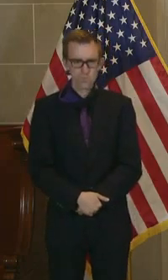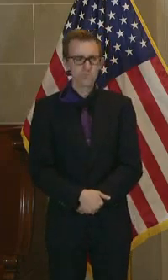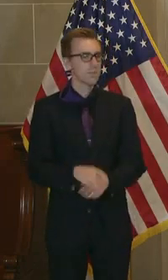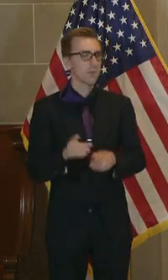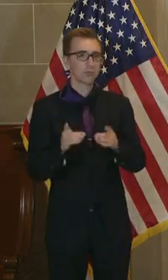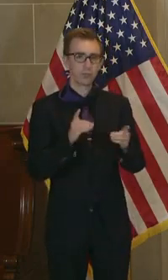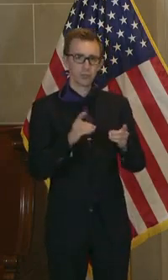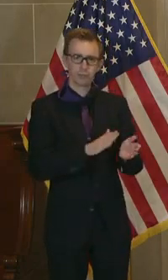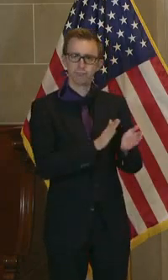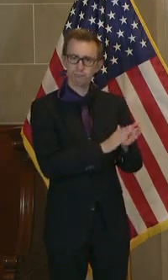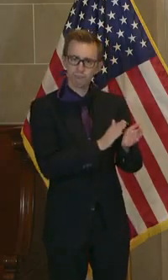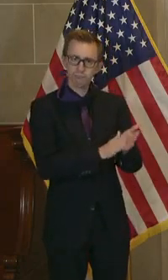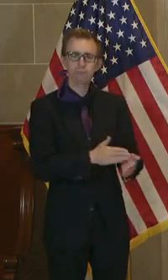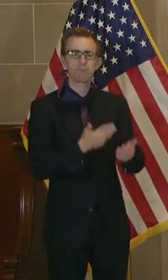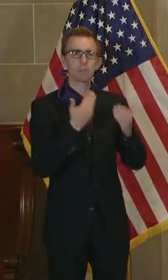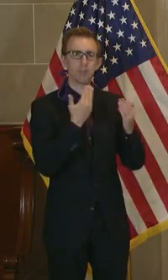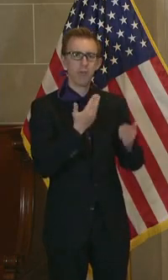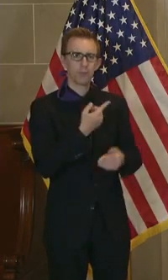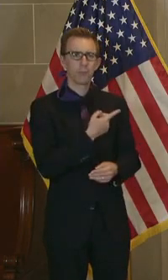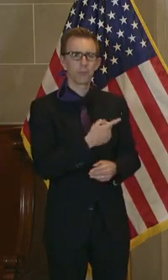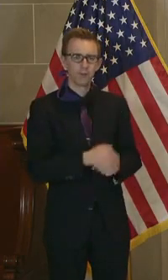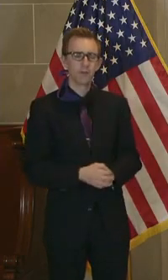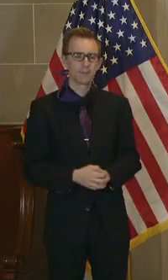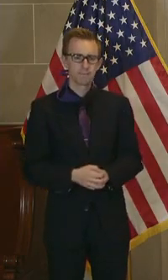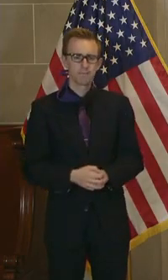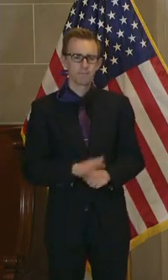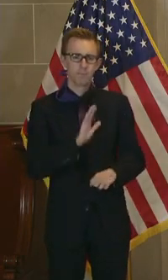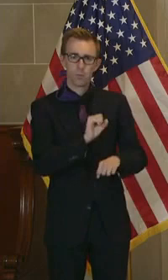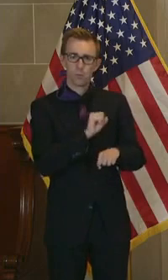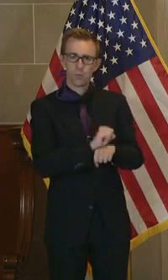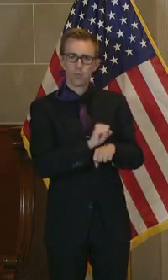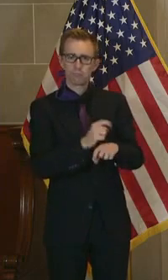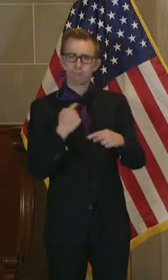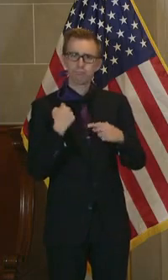Director, good job. Thank you for what you're doing right now.